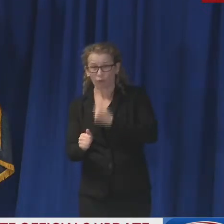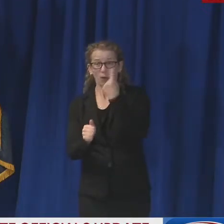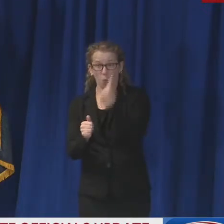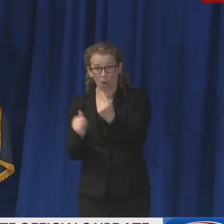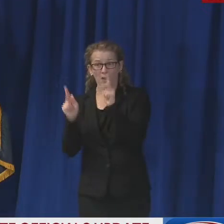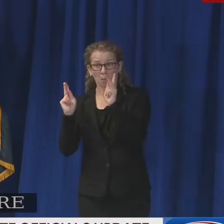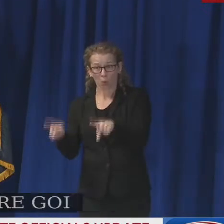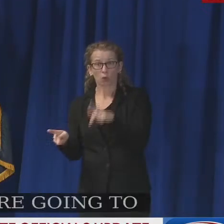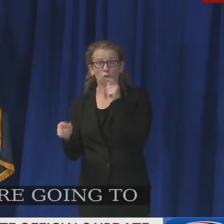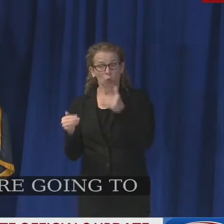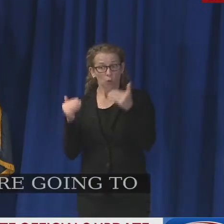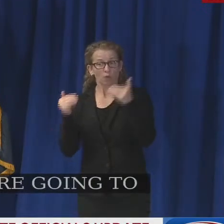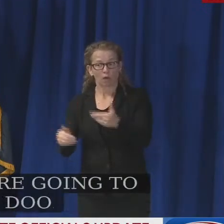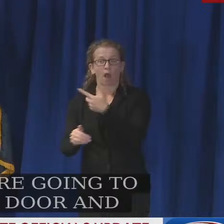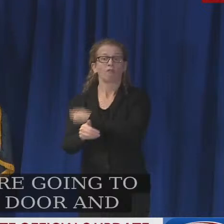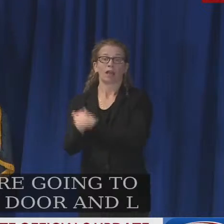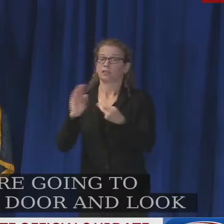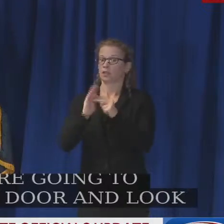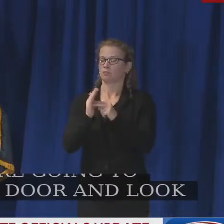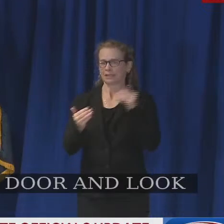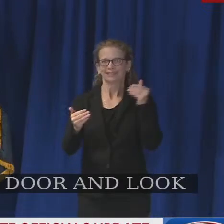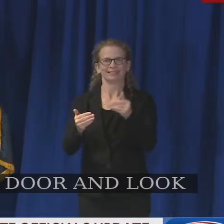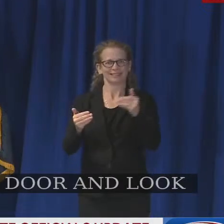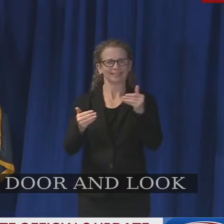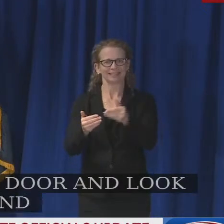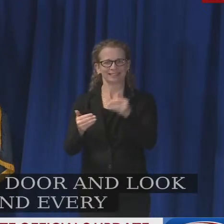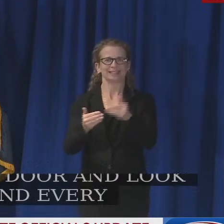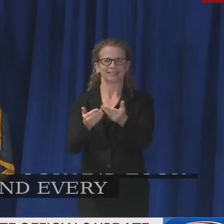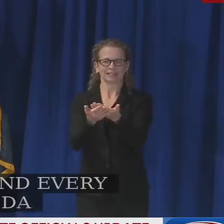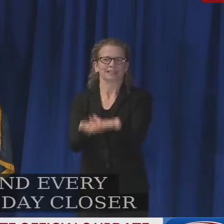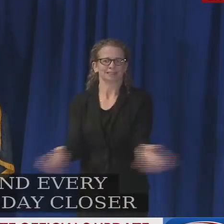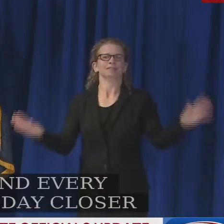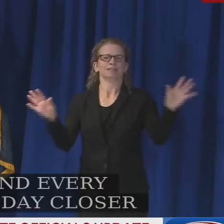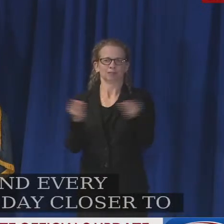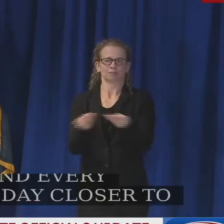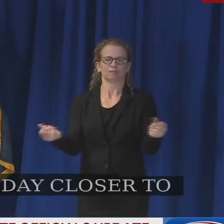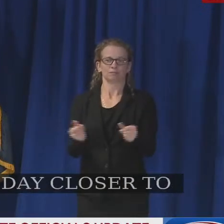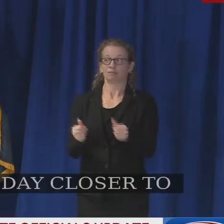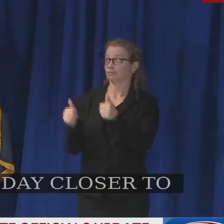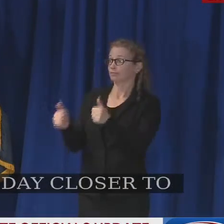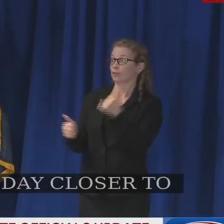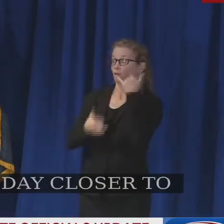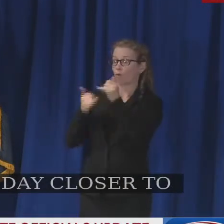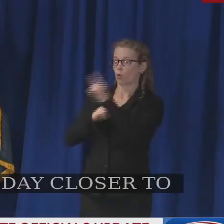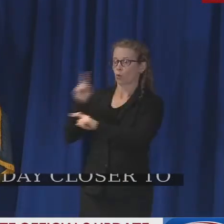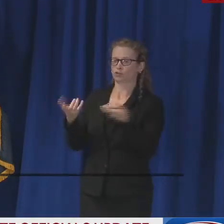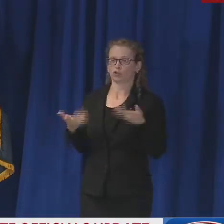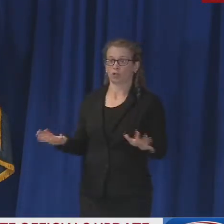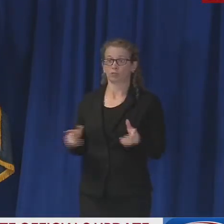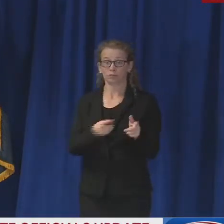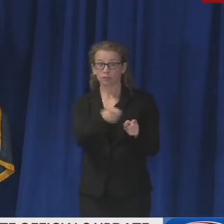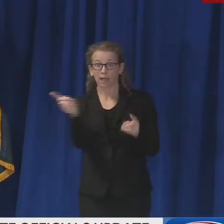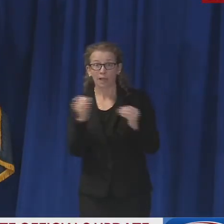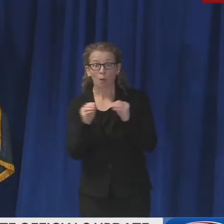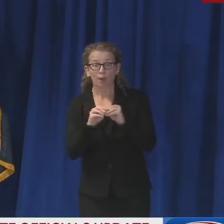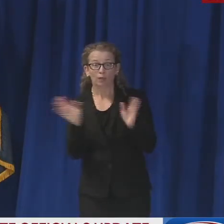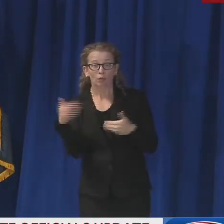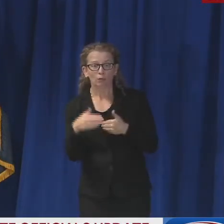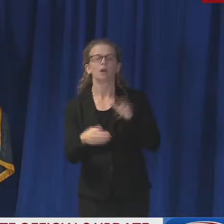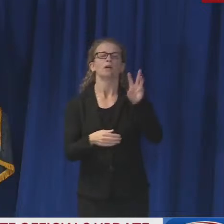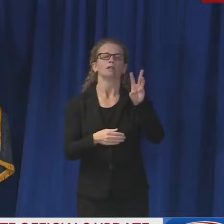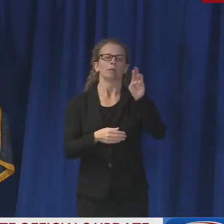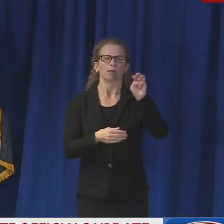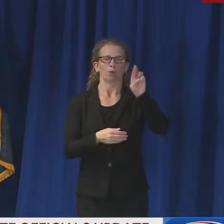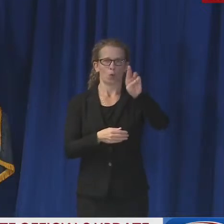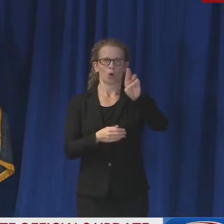closer to really putting this fully behind us. All set on the phone, Governor. Great. Do we have any more? Adam. Governor,